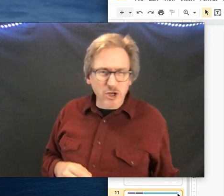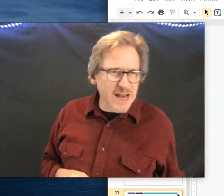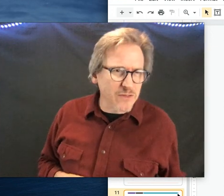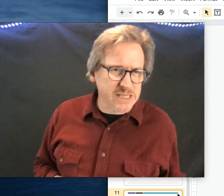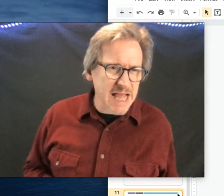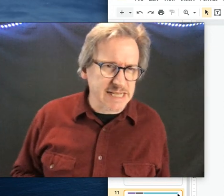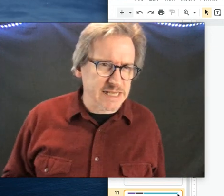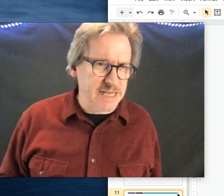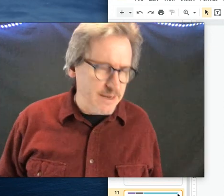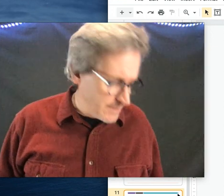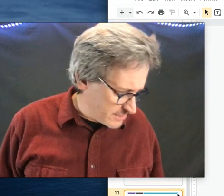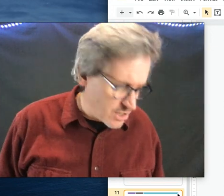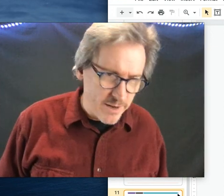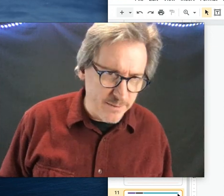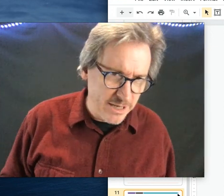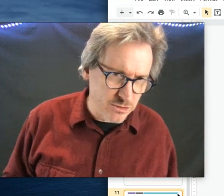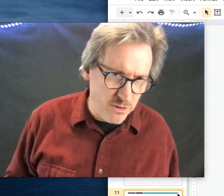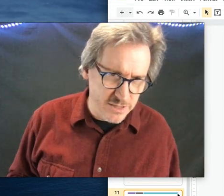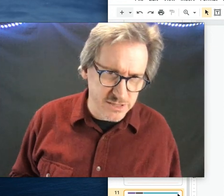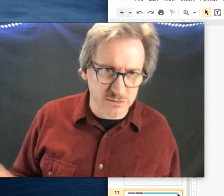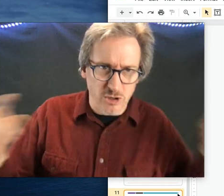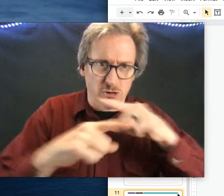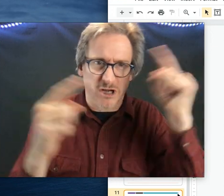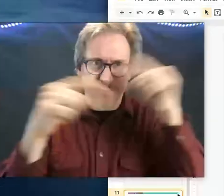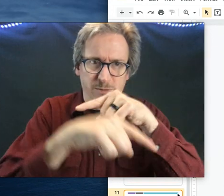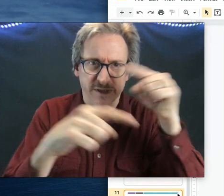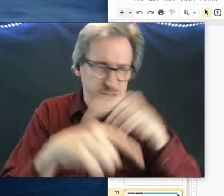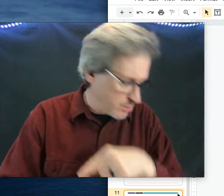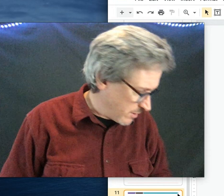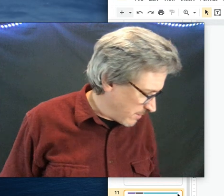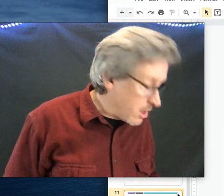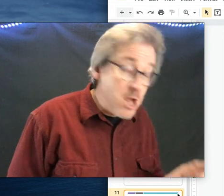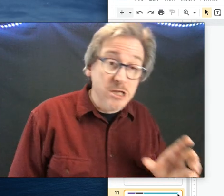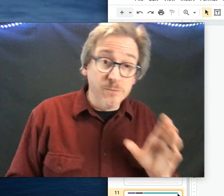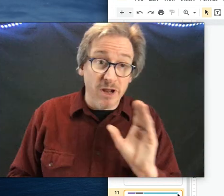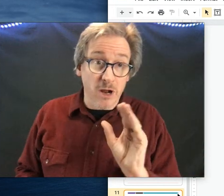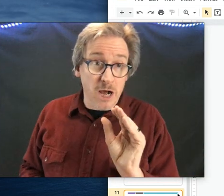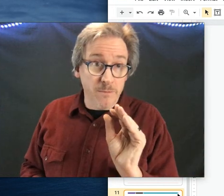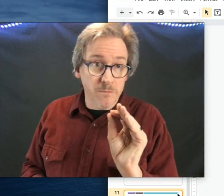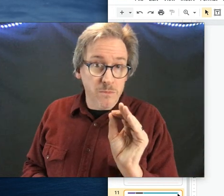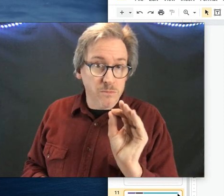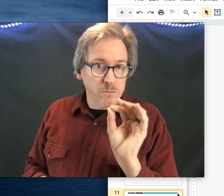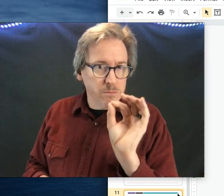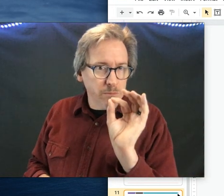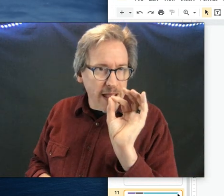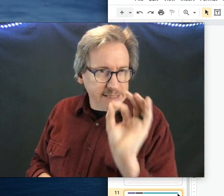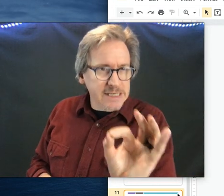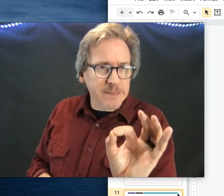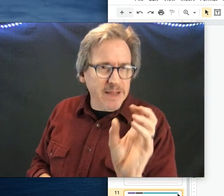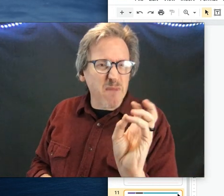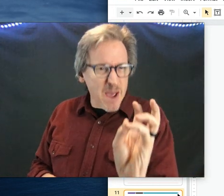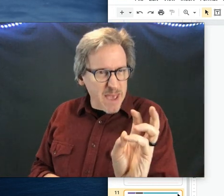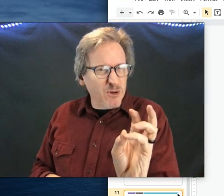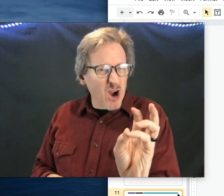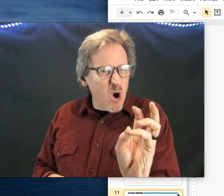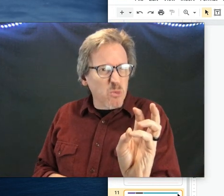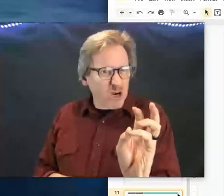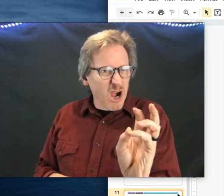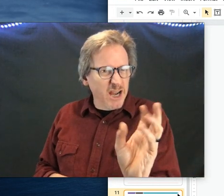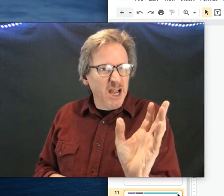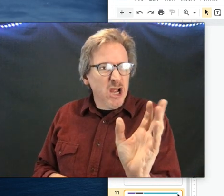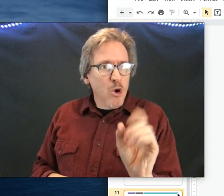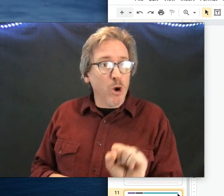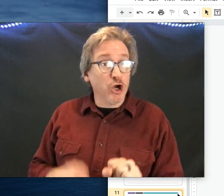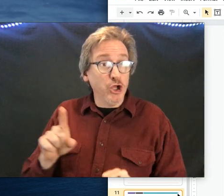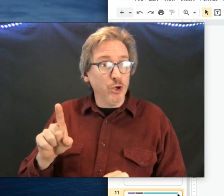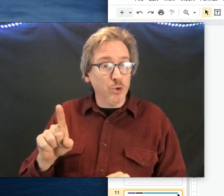let me look at how this last assignment is going and make sure all the cross purposes are going well. But anticipate I may put a homework